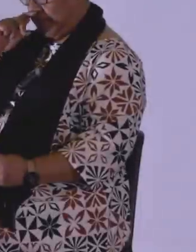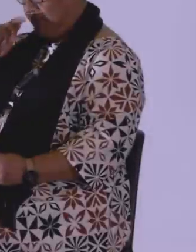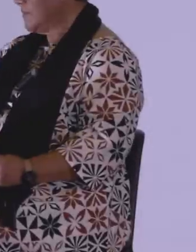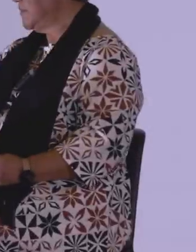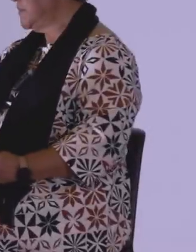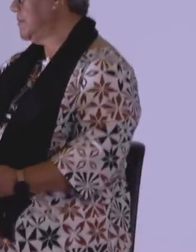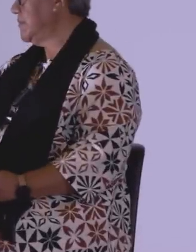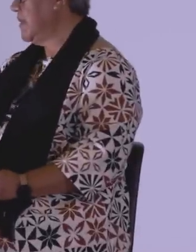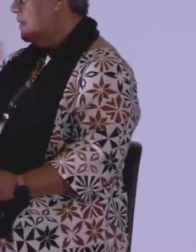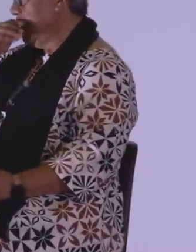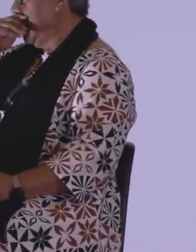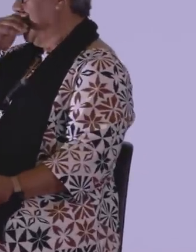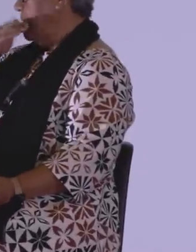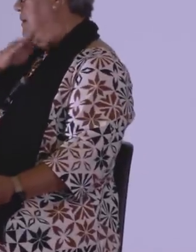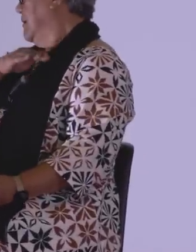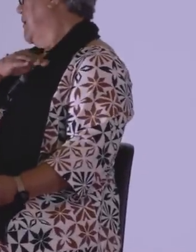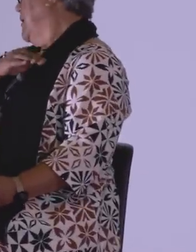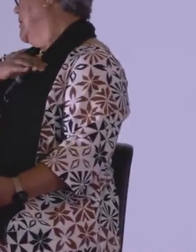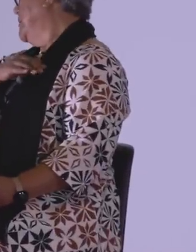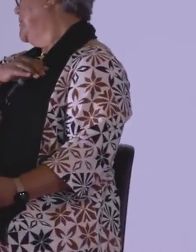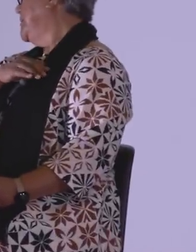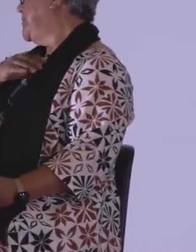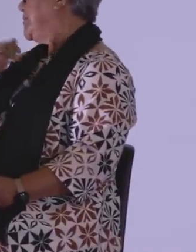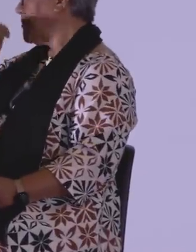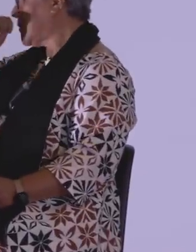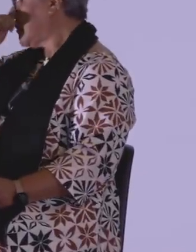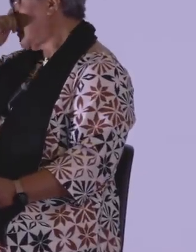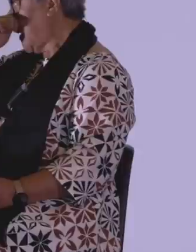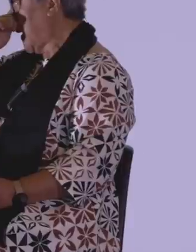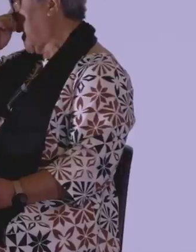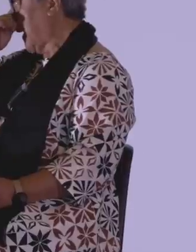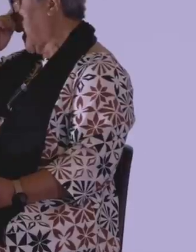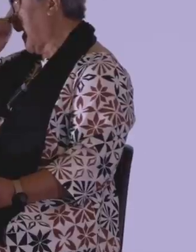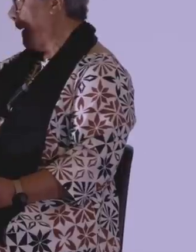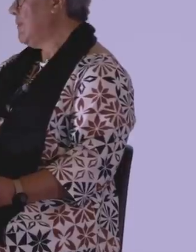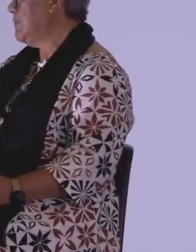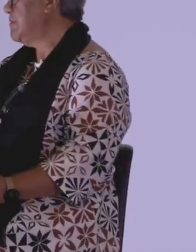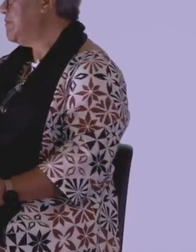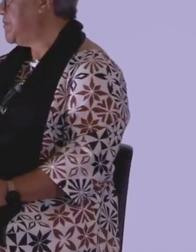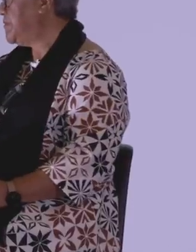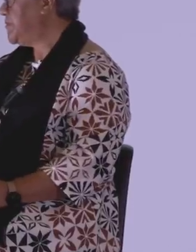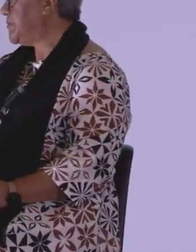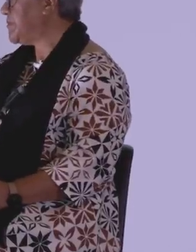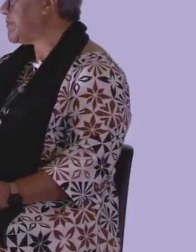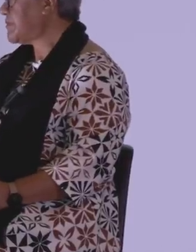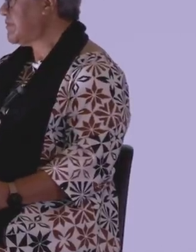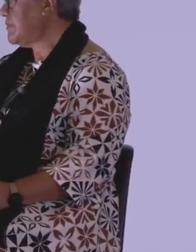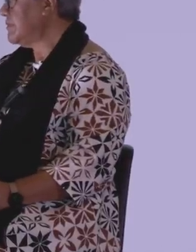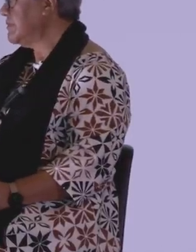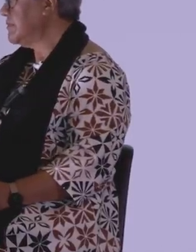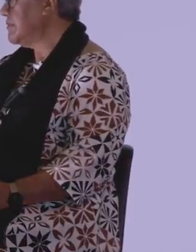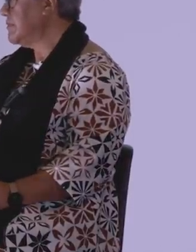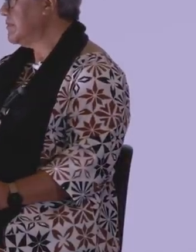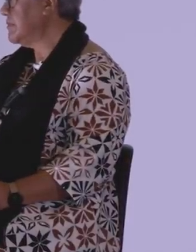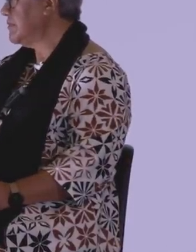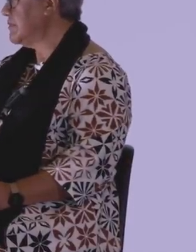It's my great pleasure to do this today, and I think that my job is really to dig into some of what Fiame